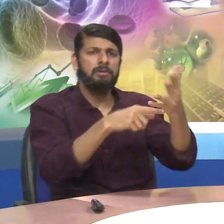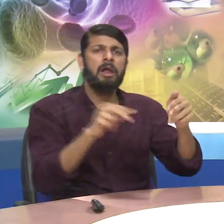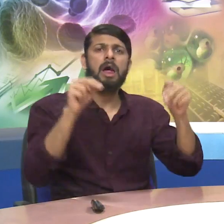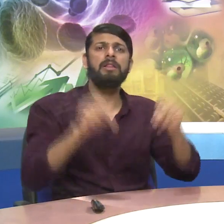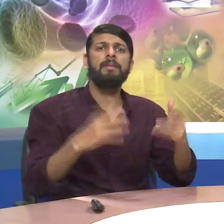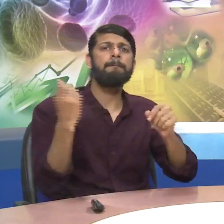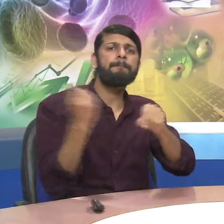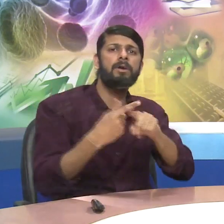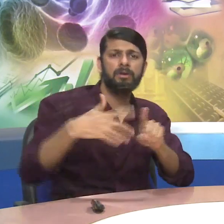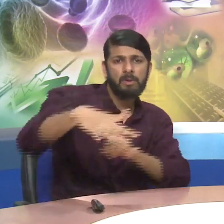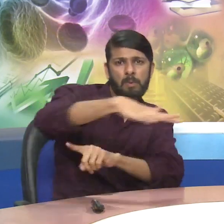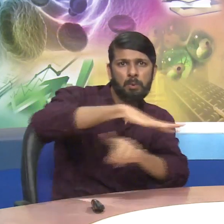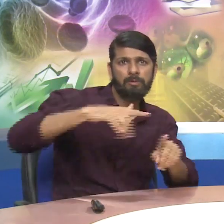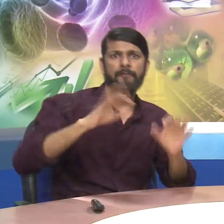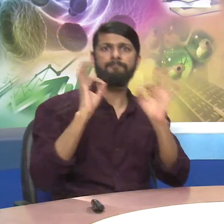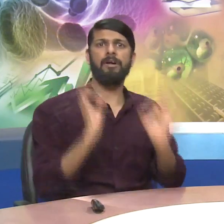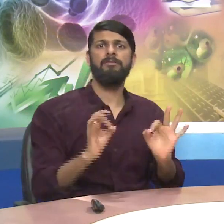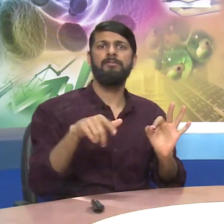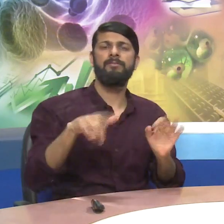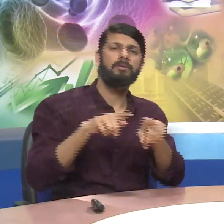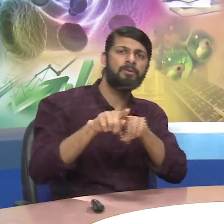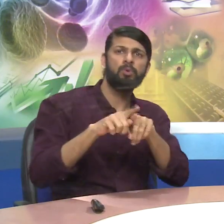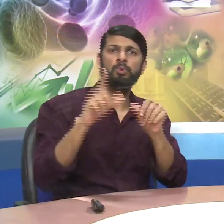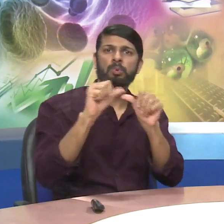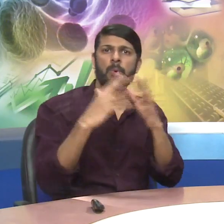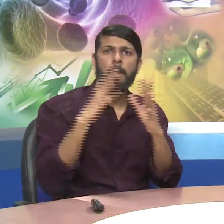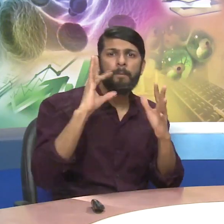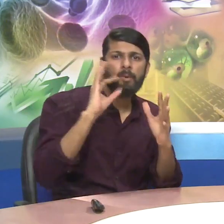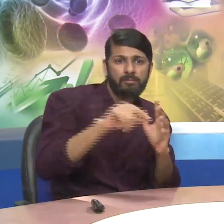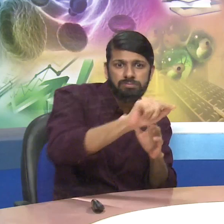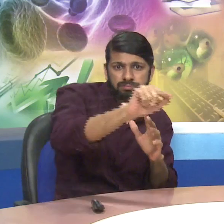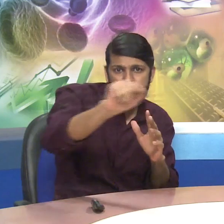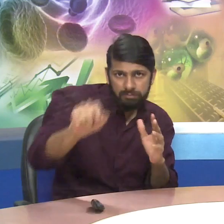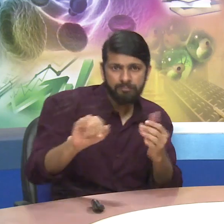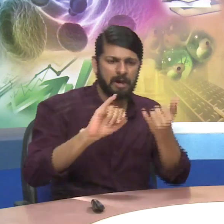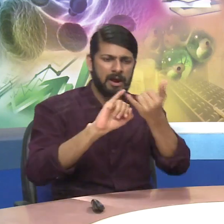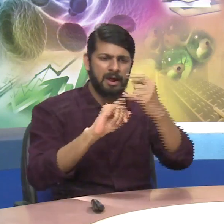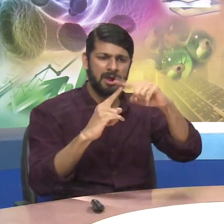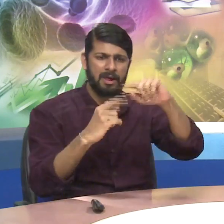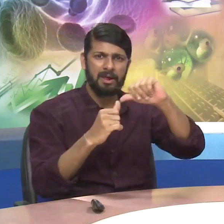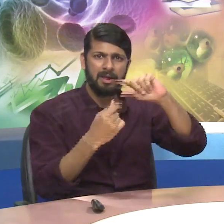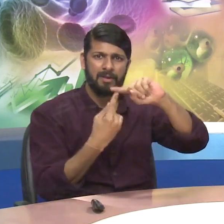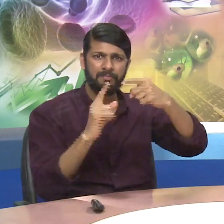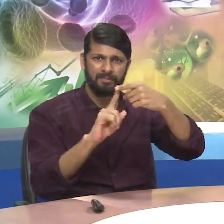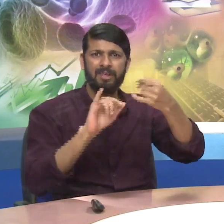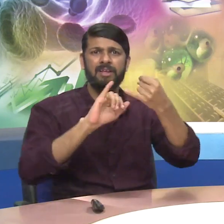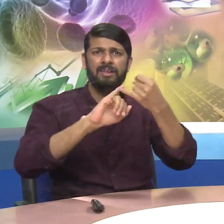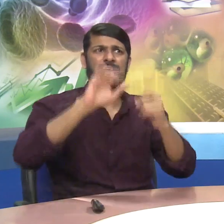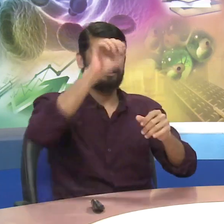or established precedents according to which a state or other